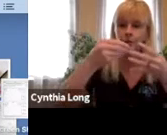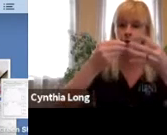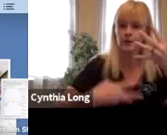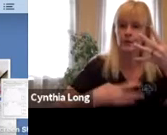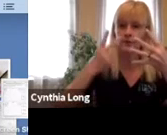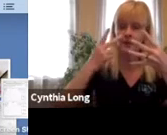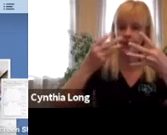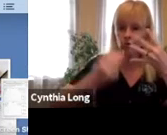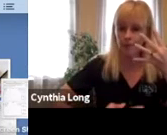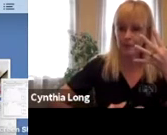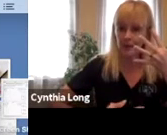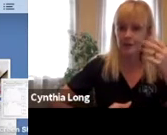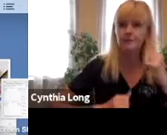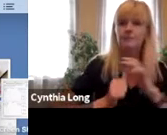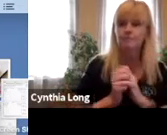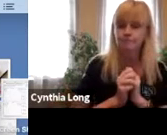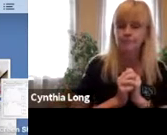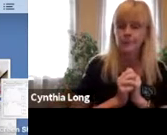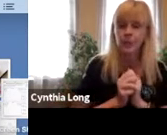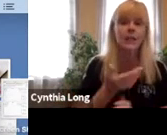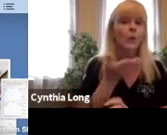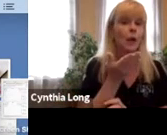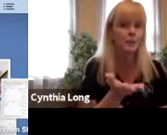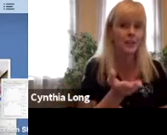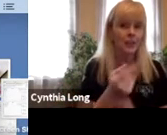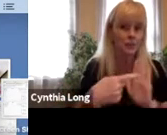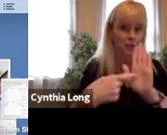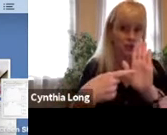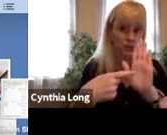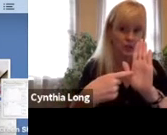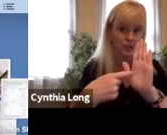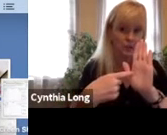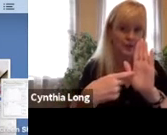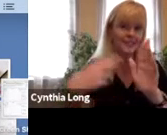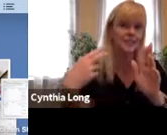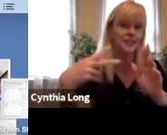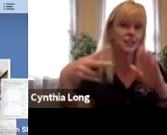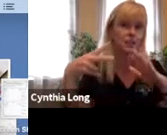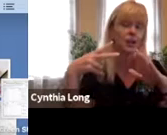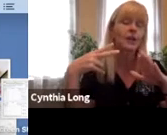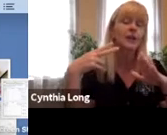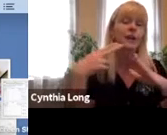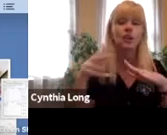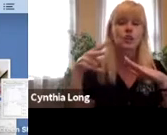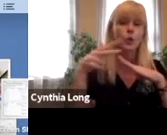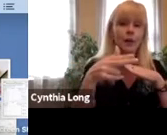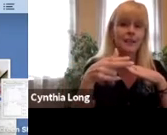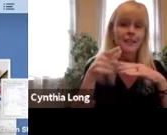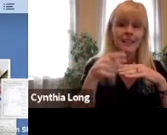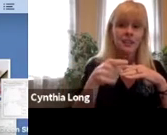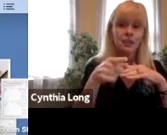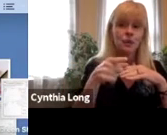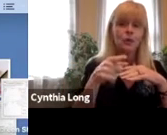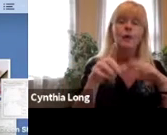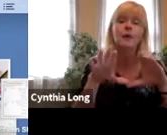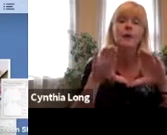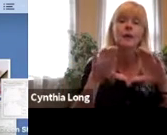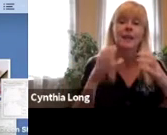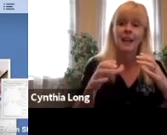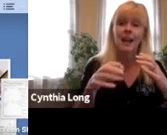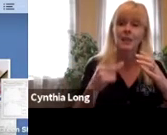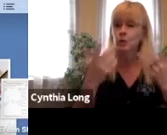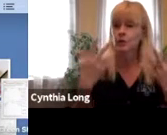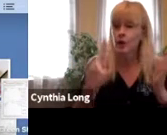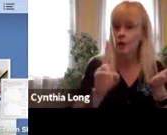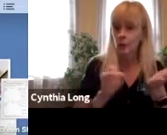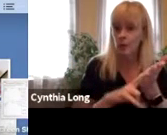the resource. You see that drop down. Now while I'm here, I'm going to show you this part. This is a shortcut to get to